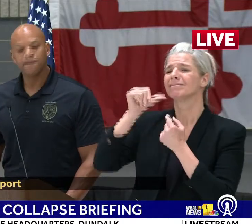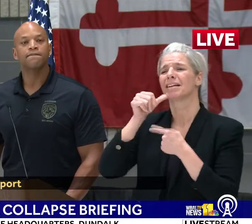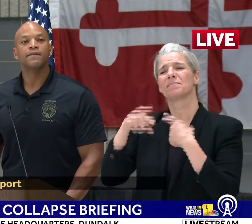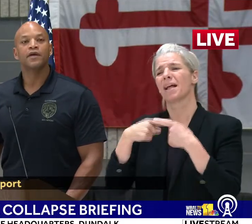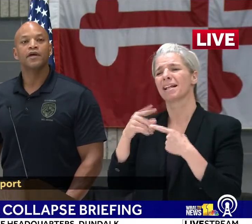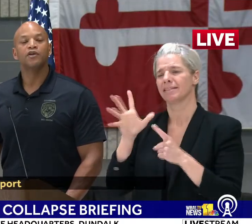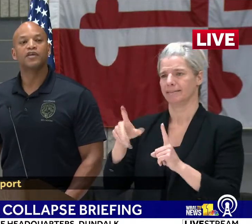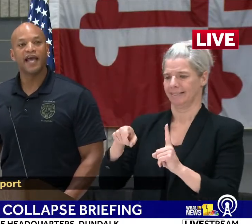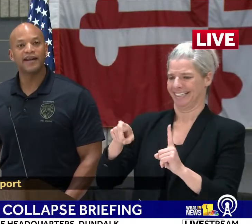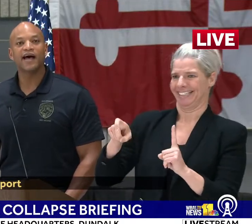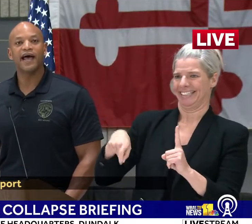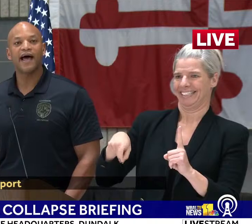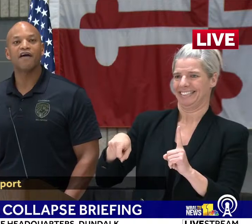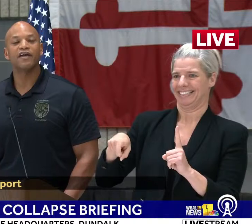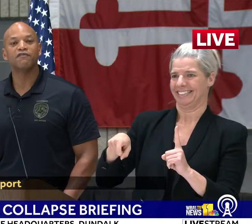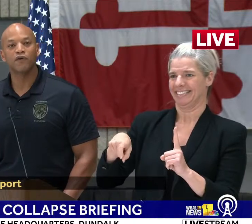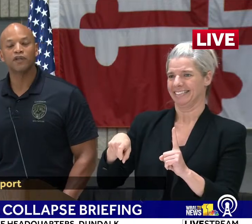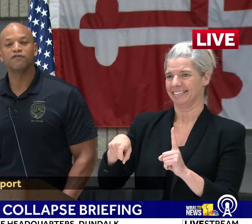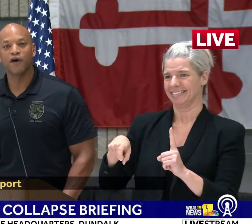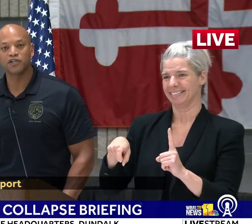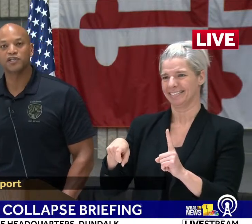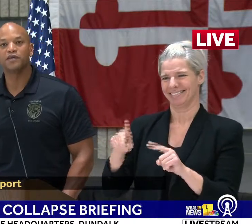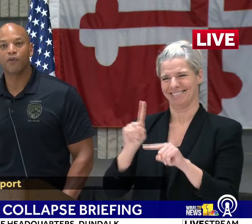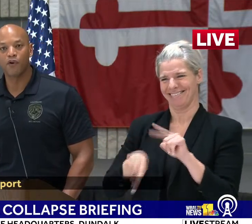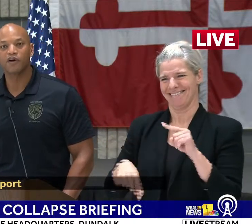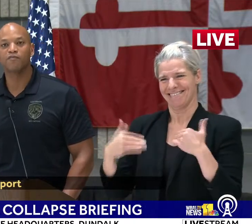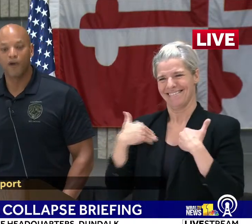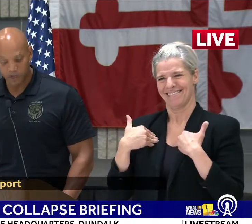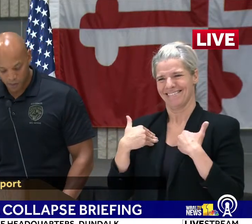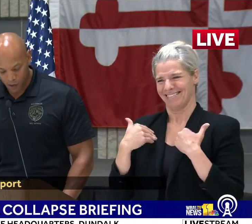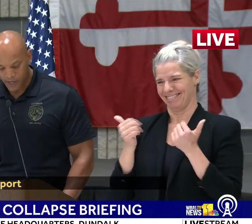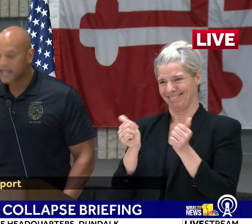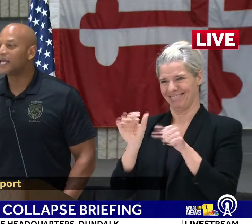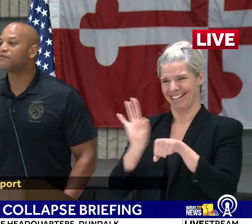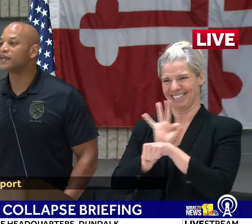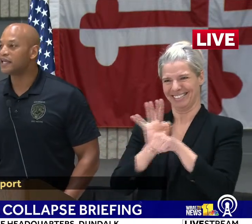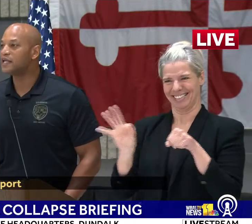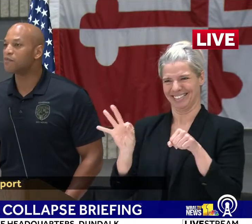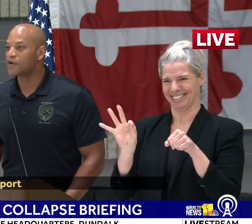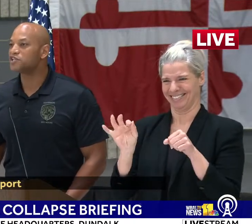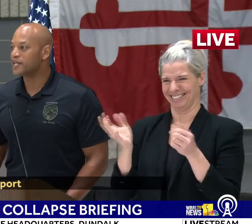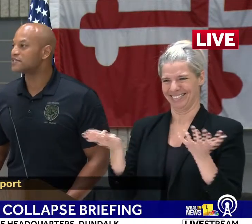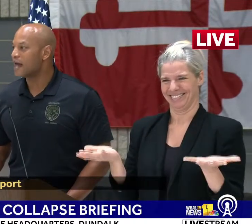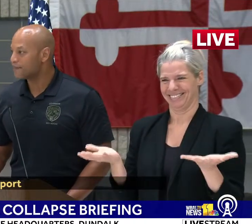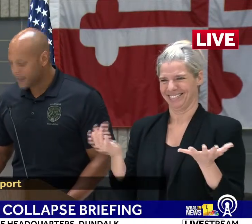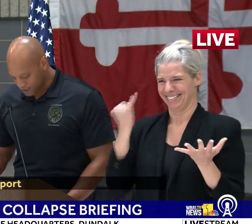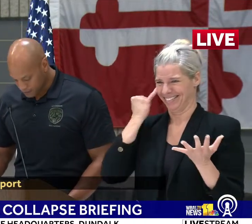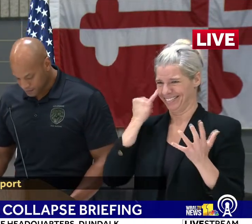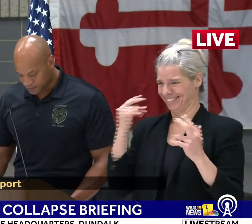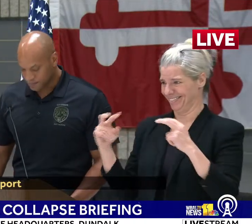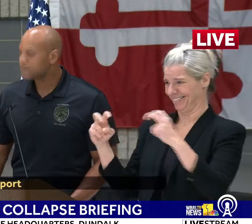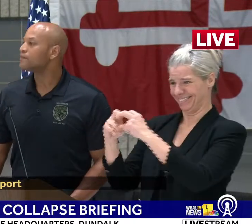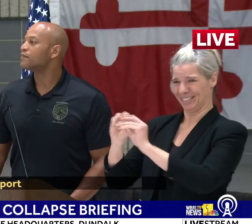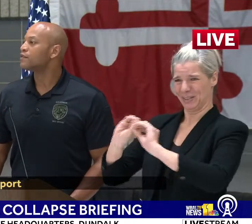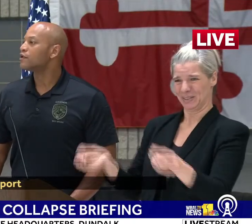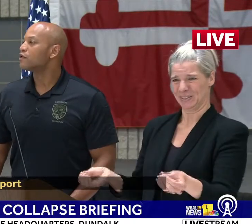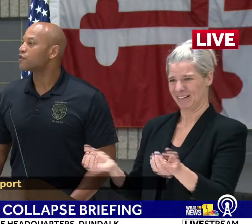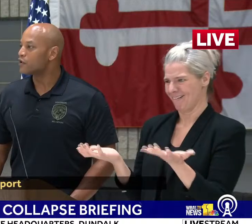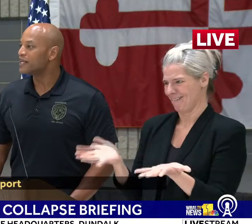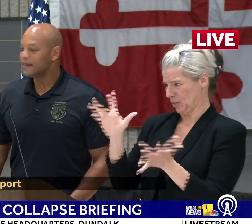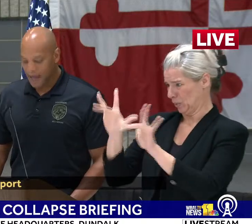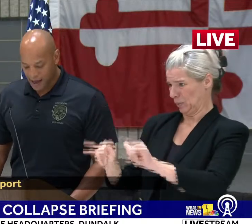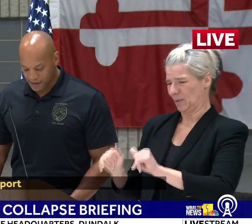necessity. You cannot have a fully functioning Port of Baltimore if the Key Bridge is not there.